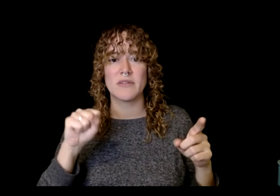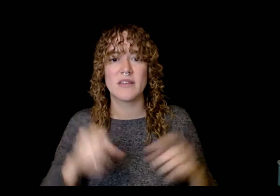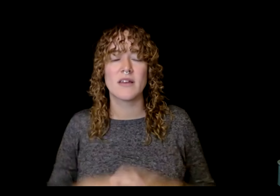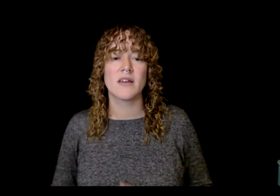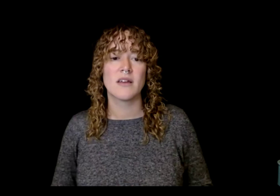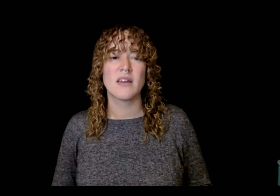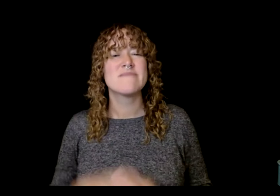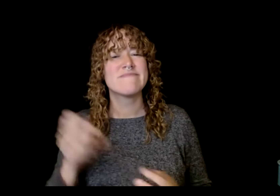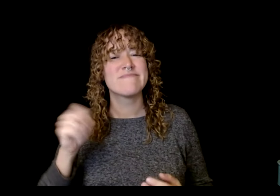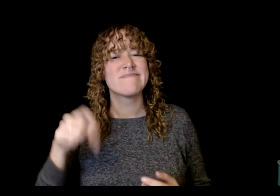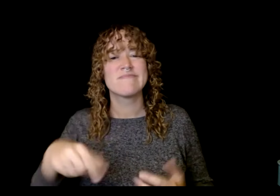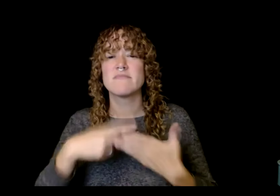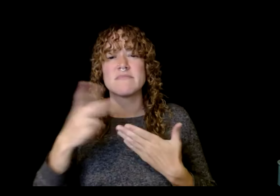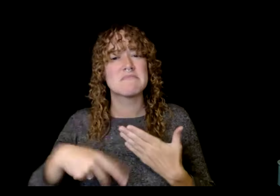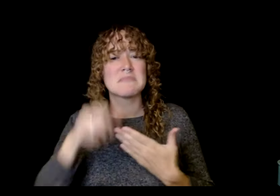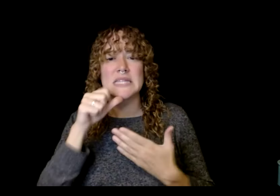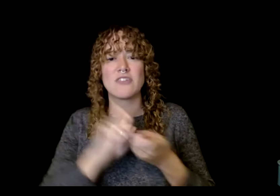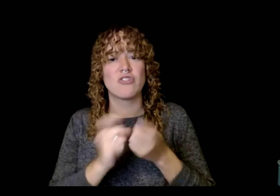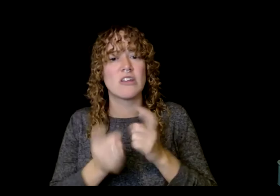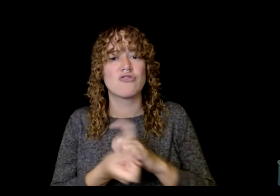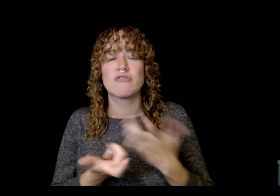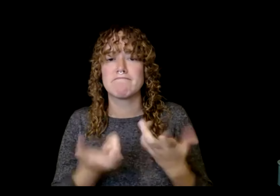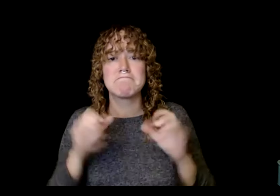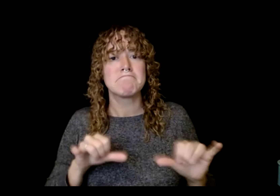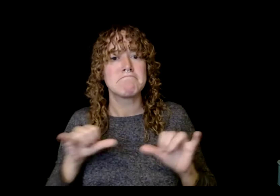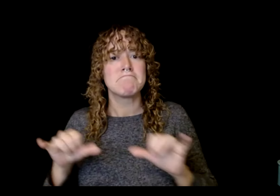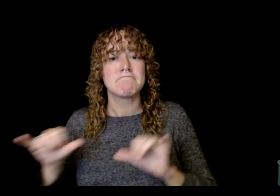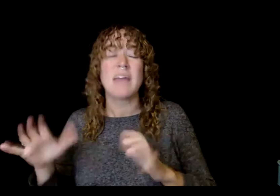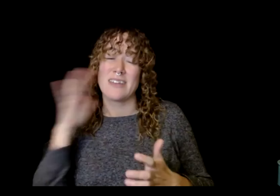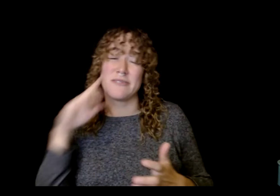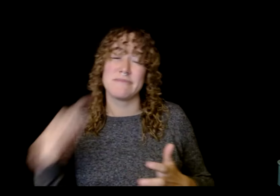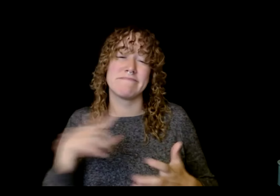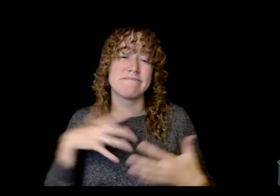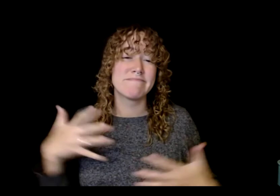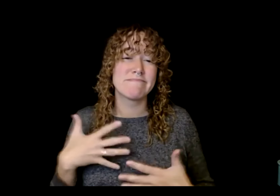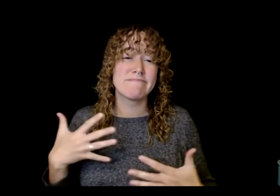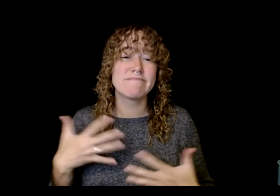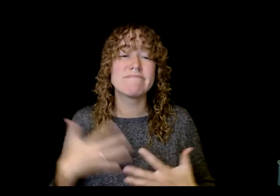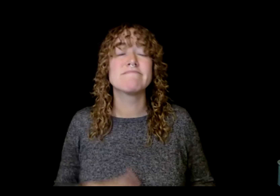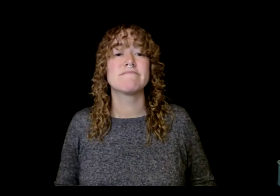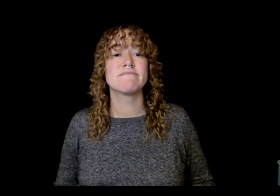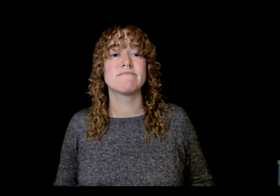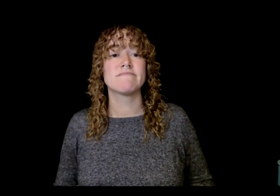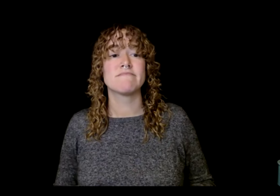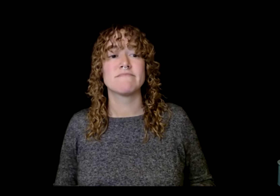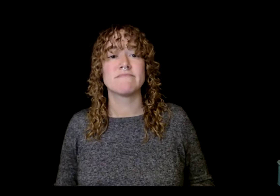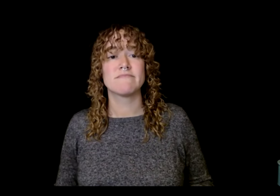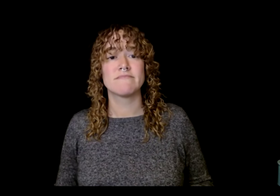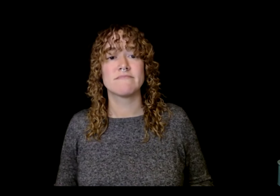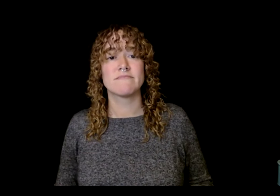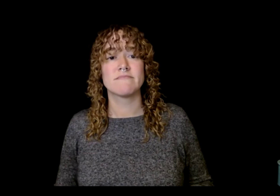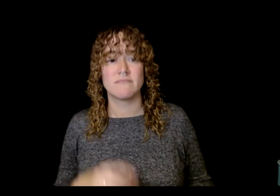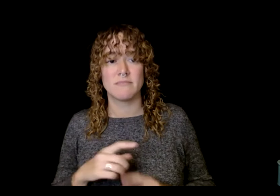our programs haven't changed at the moment. I know there's a lot of fear, but that's a message that you can